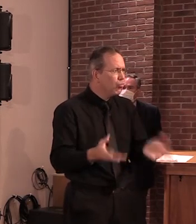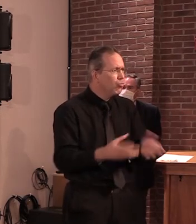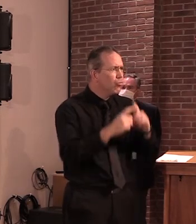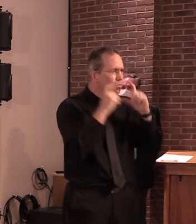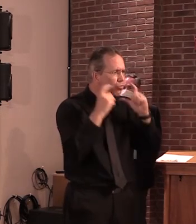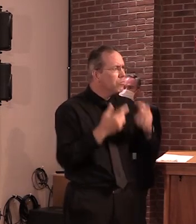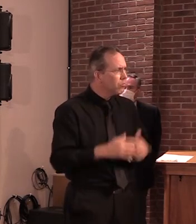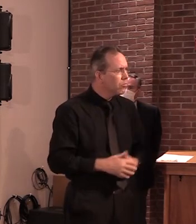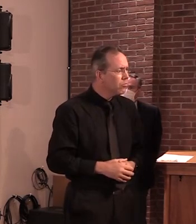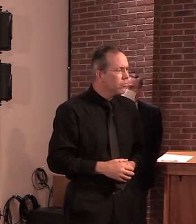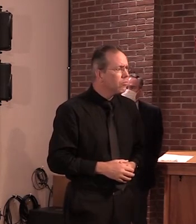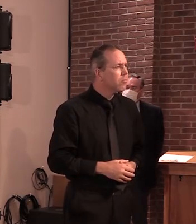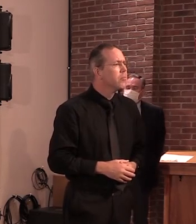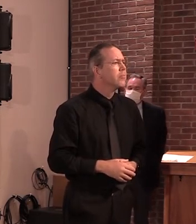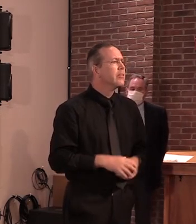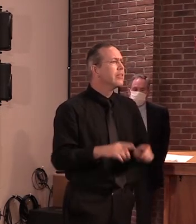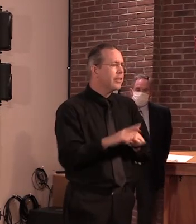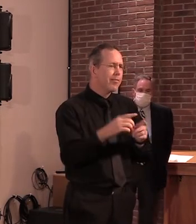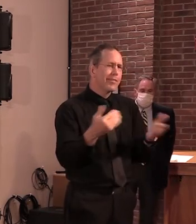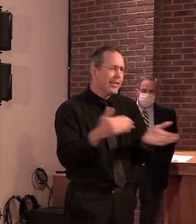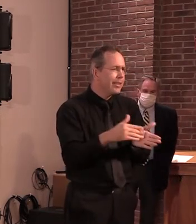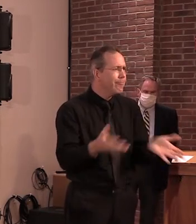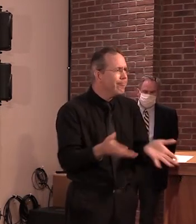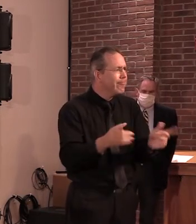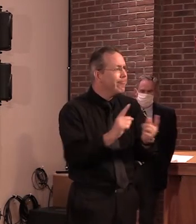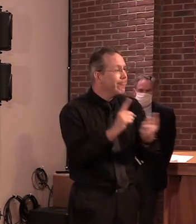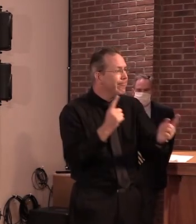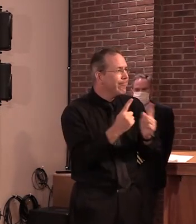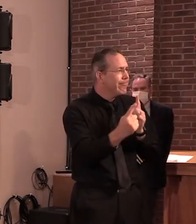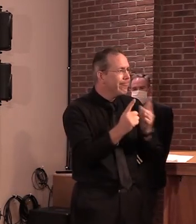physical distancing aspects. So again,